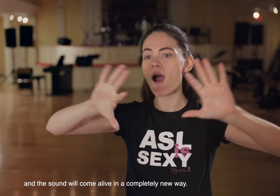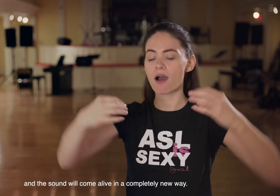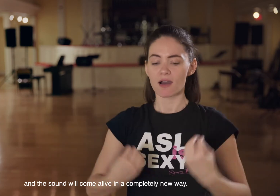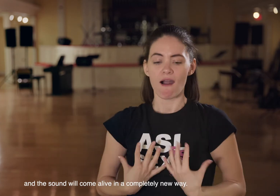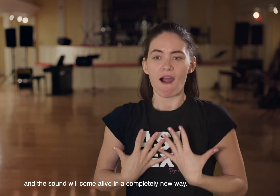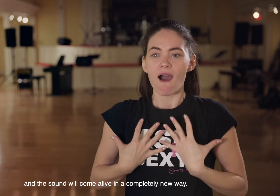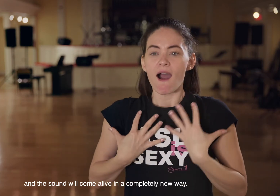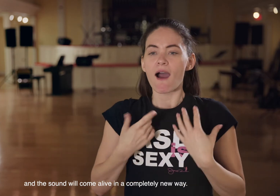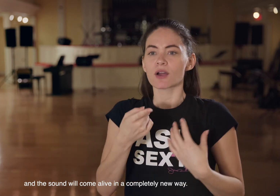new way.